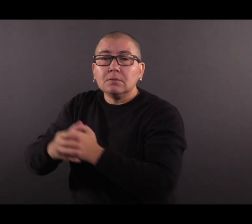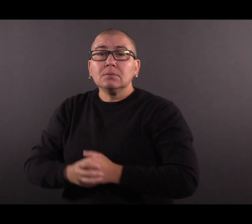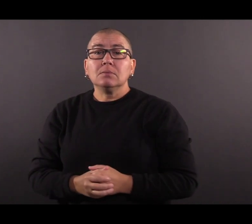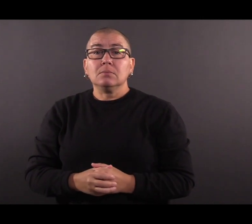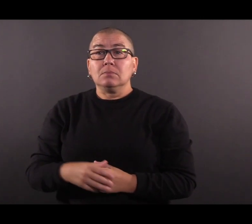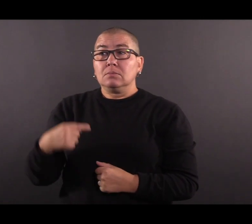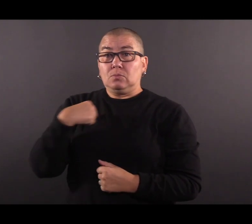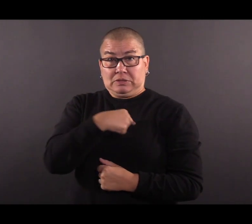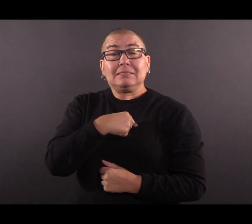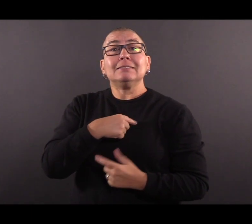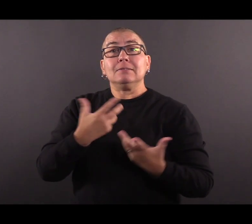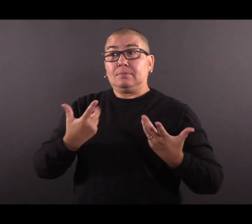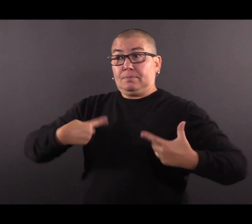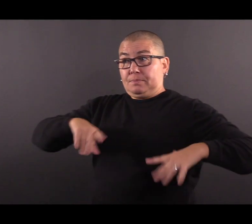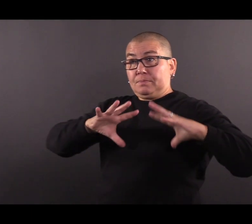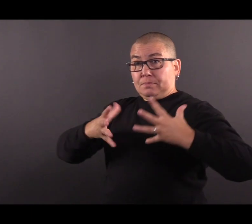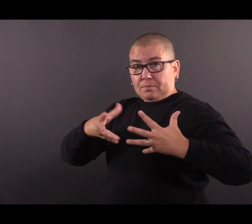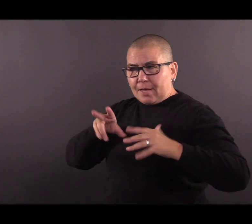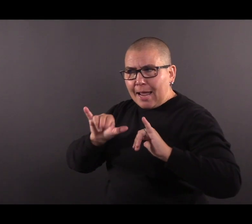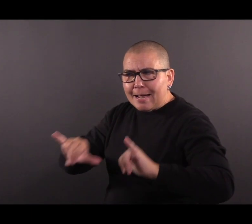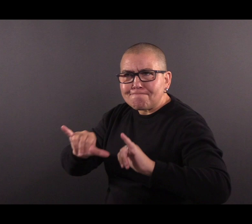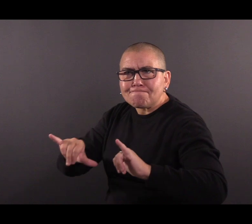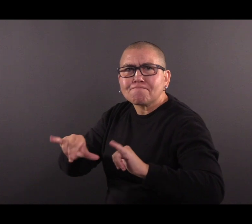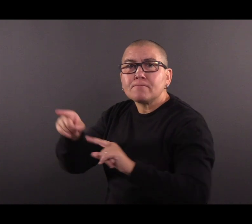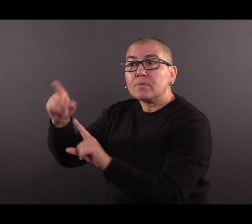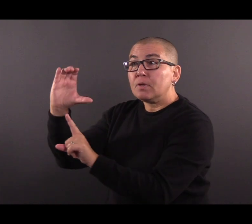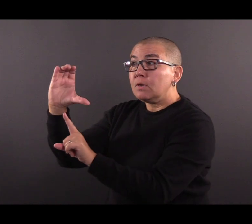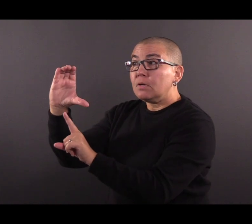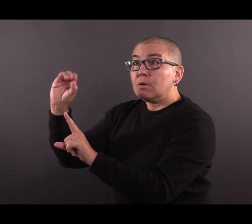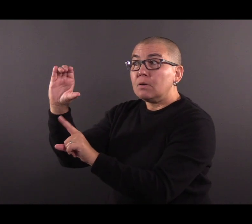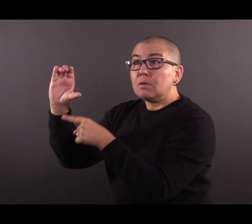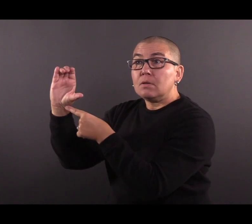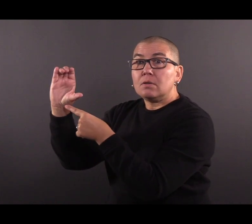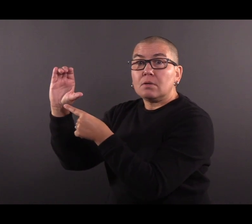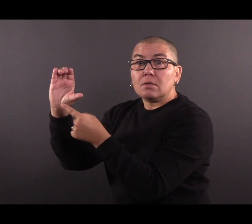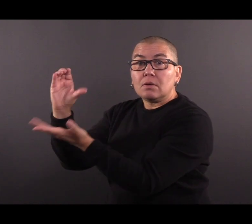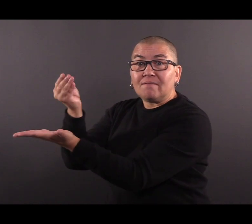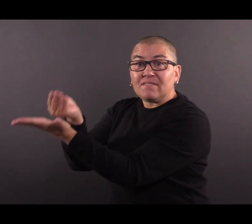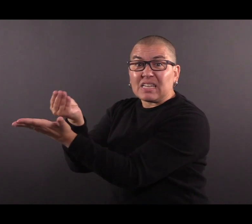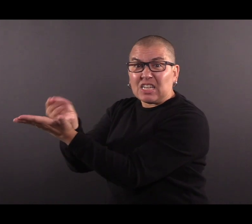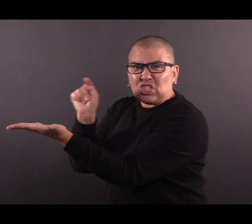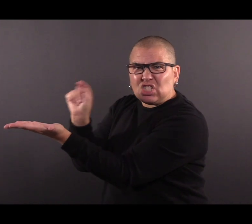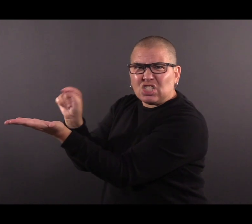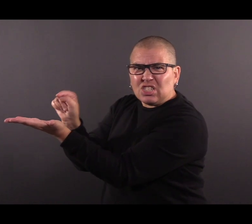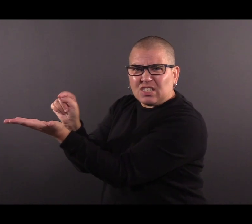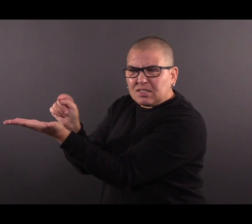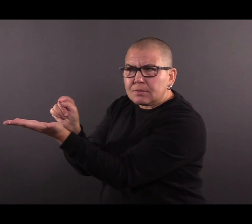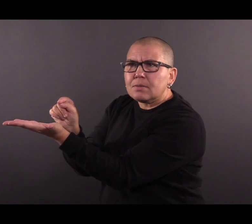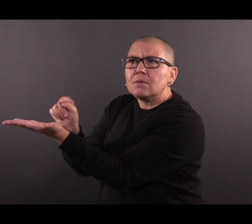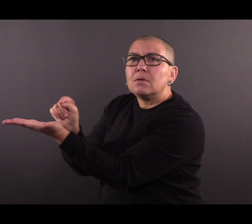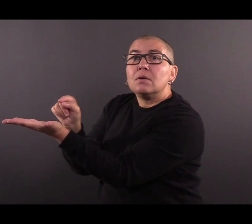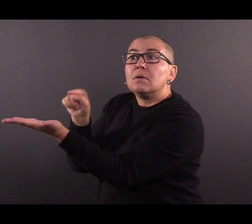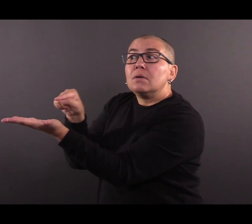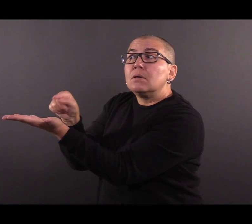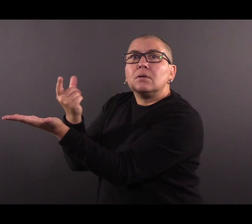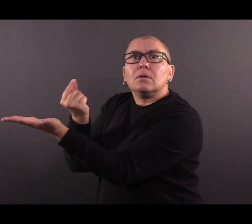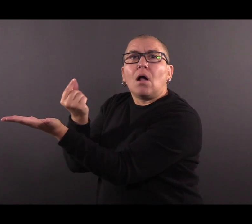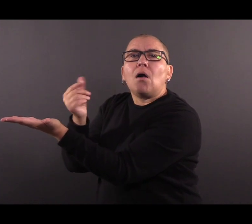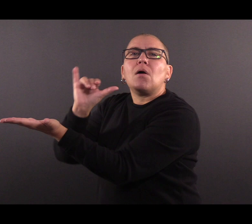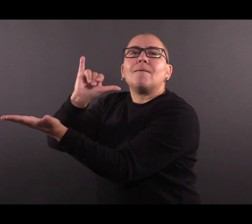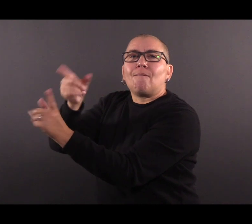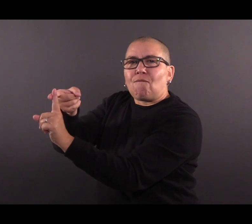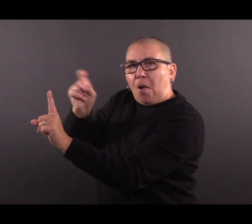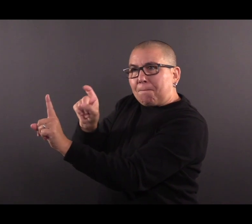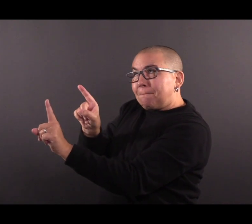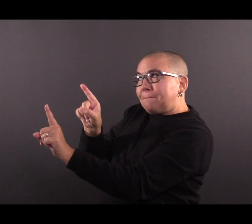As we have learned, the continuum of care program, otherwise referred to as the COC program,